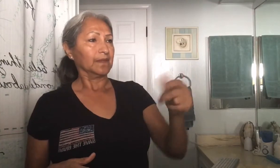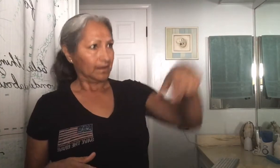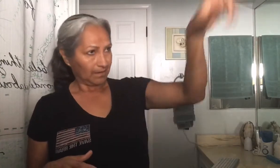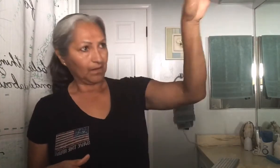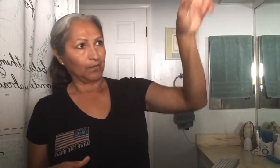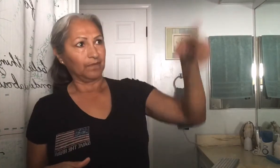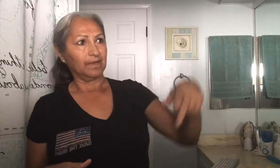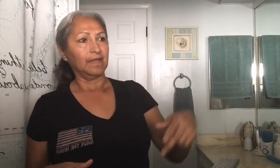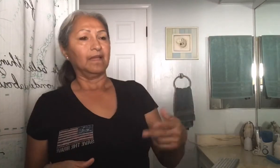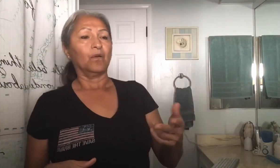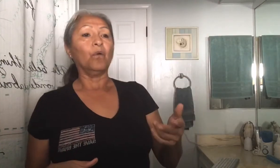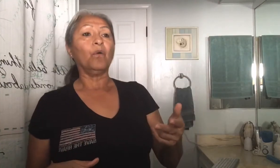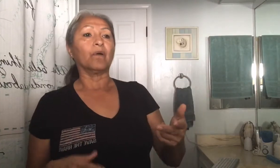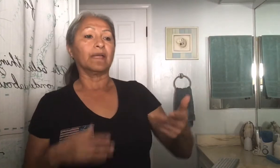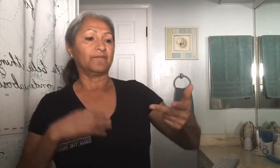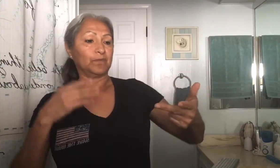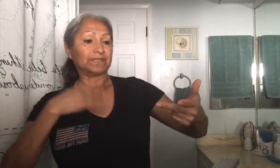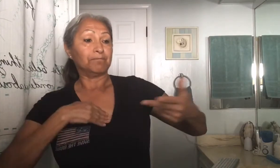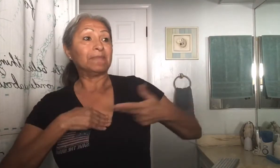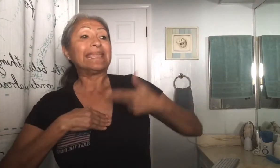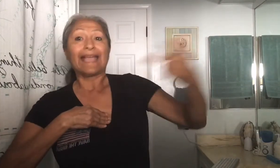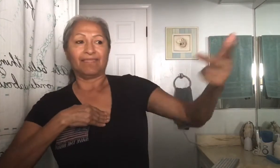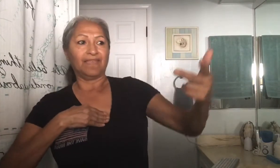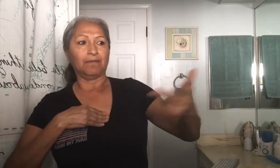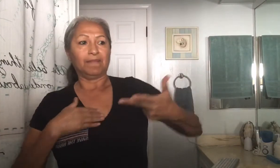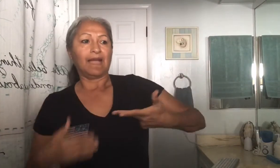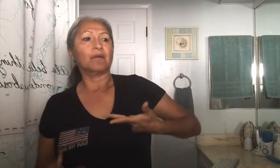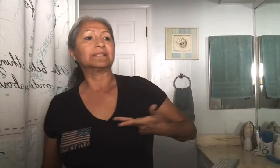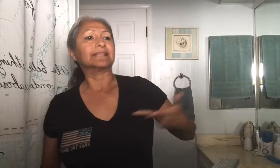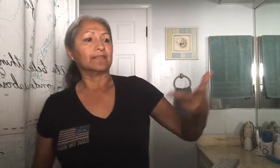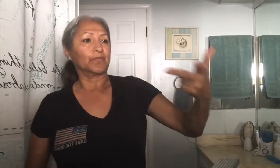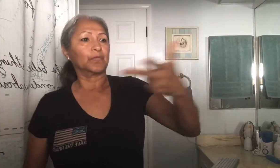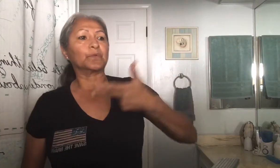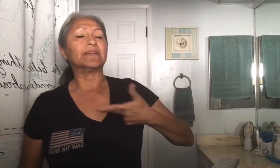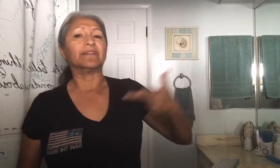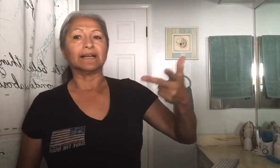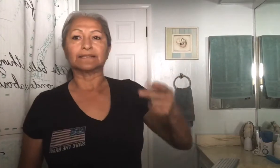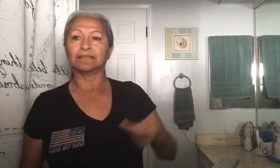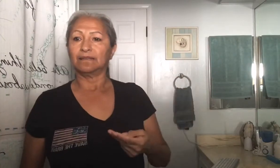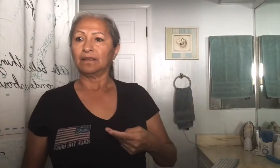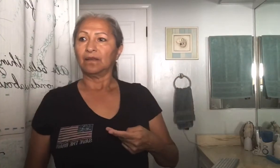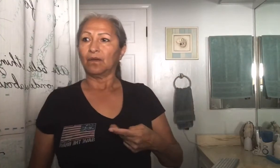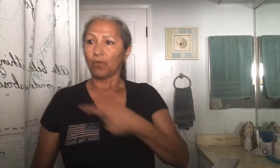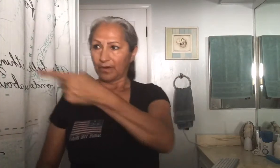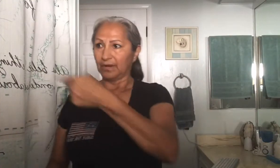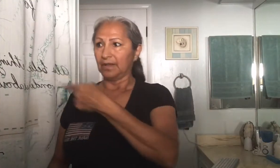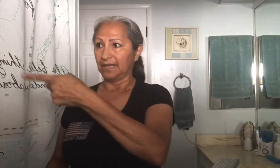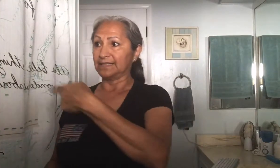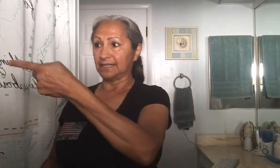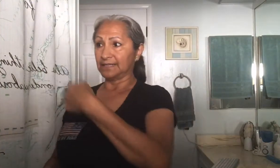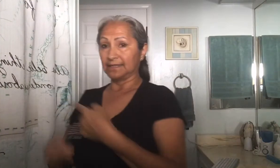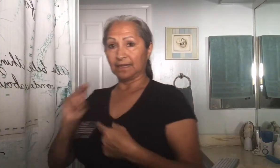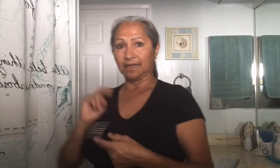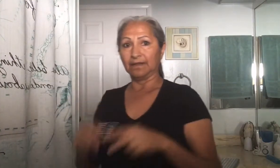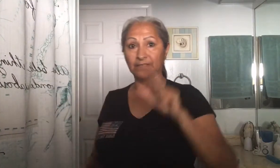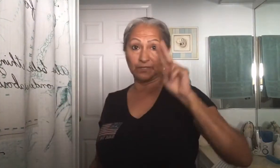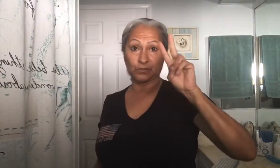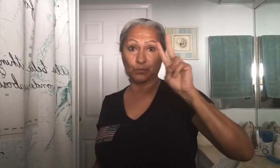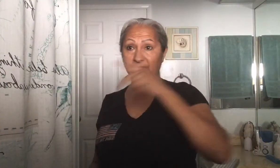go. Or if it was me and them, I would say the 3 of us or it's just two of us,